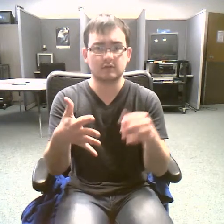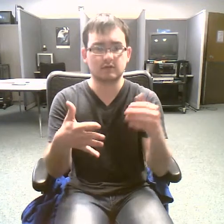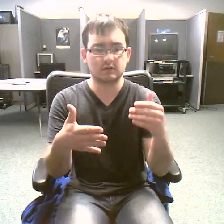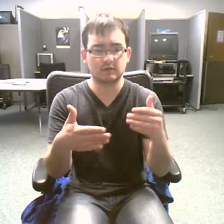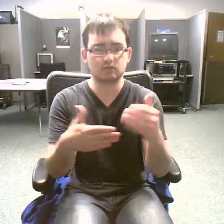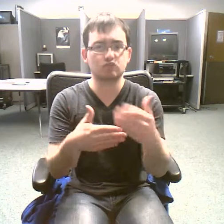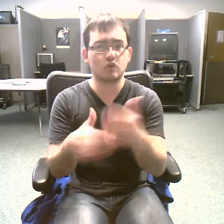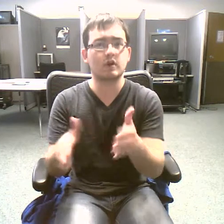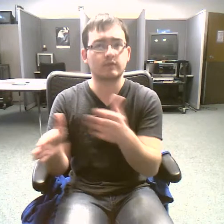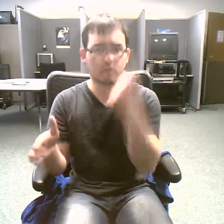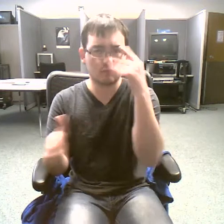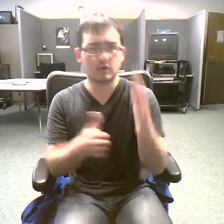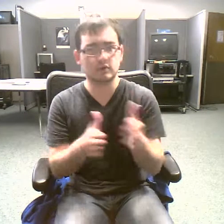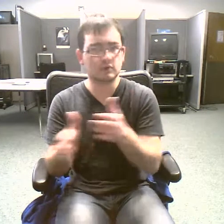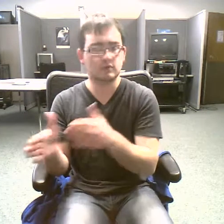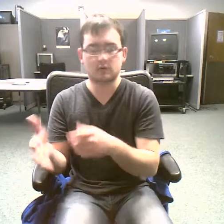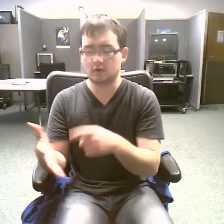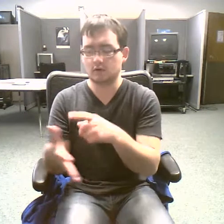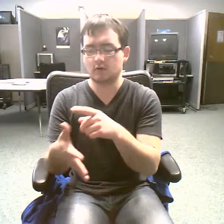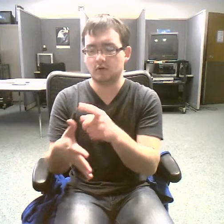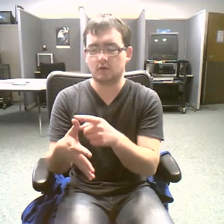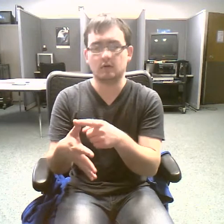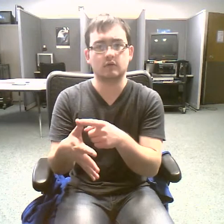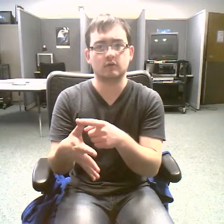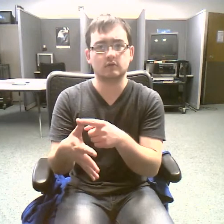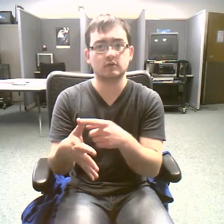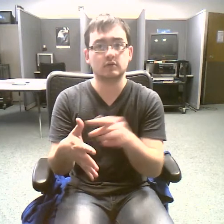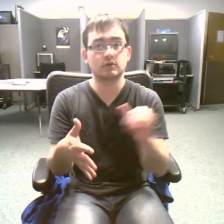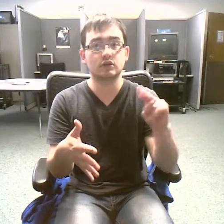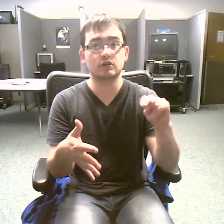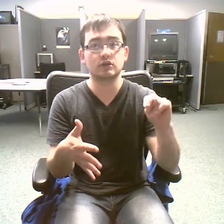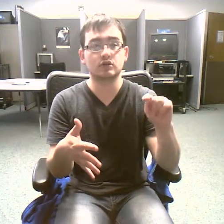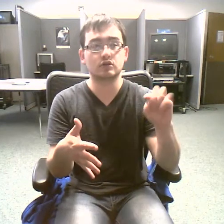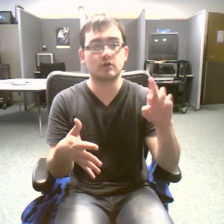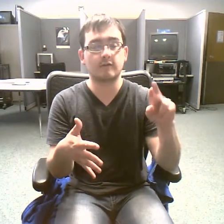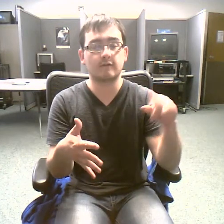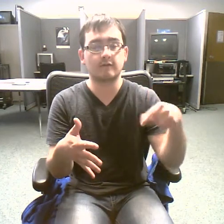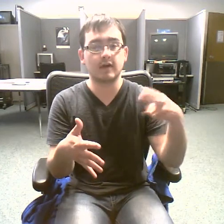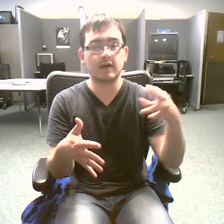cell. The first phase is interphase,